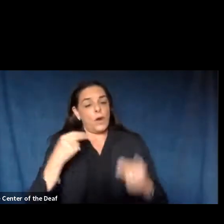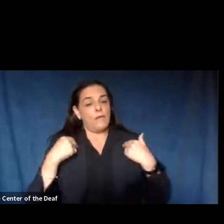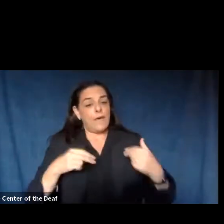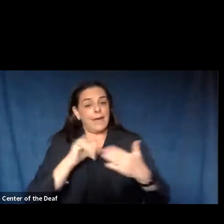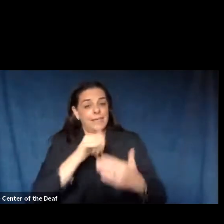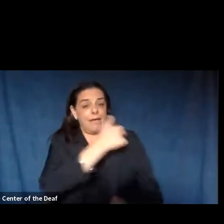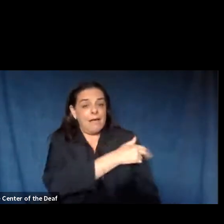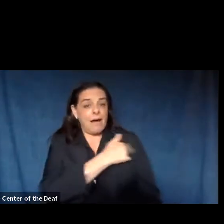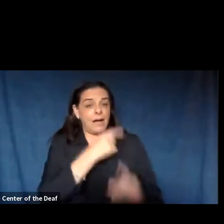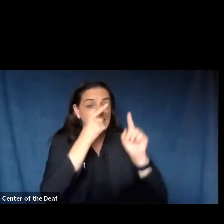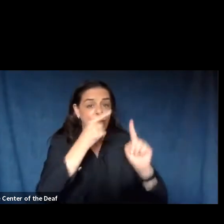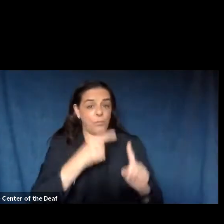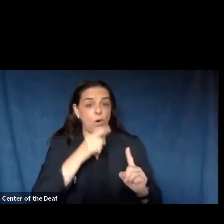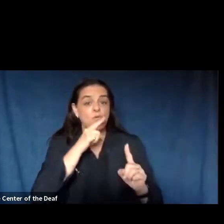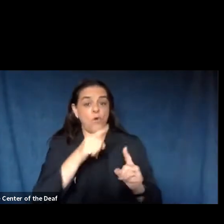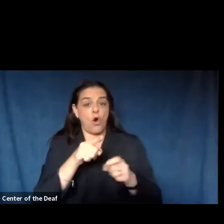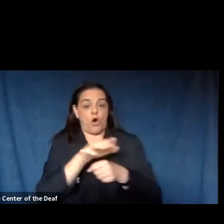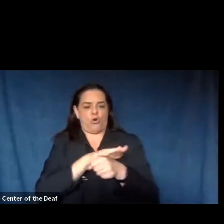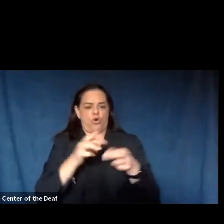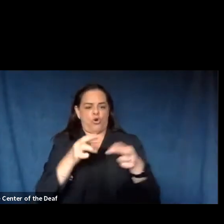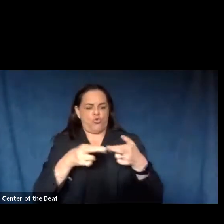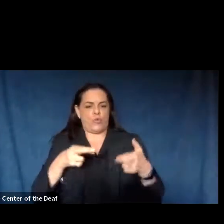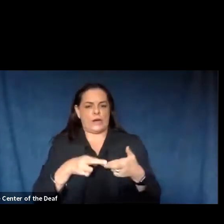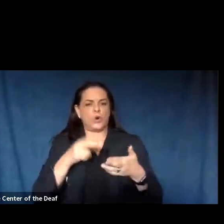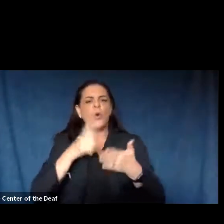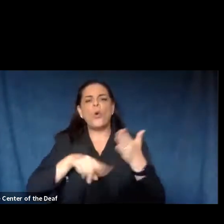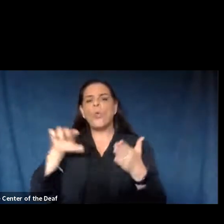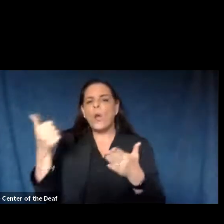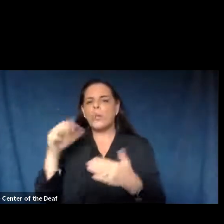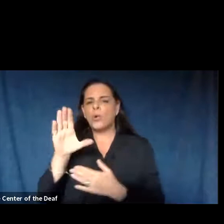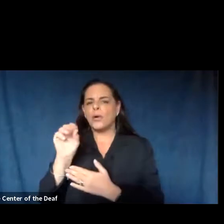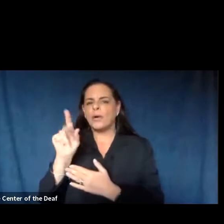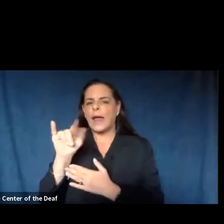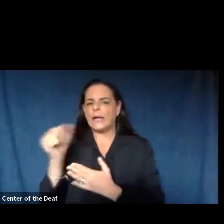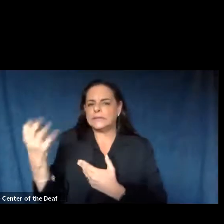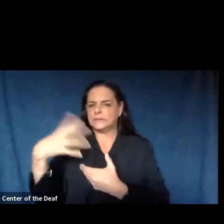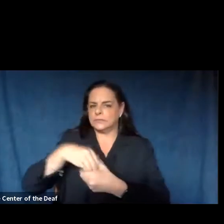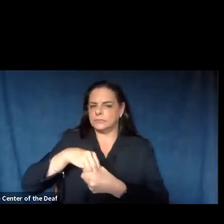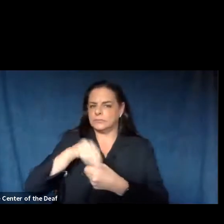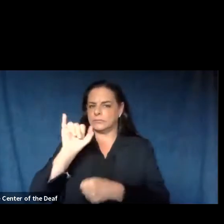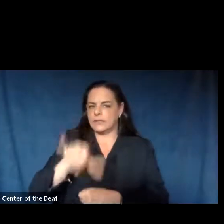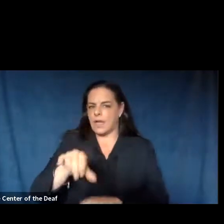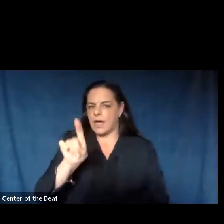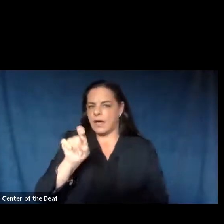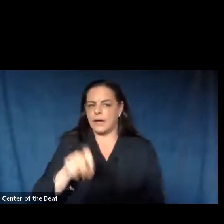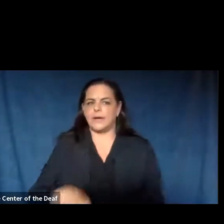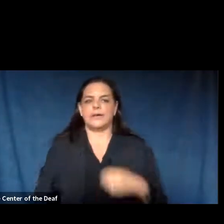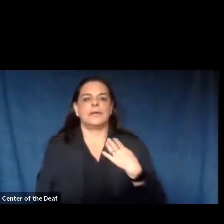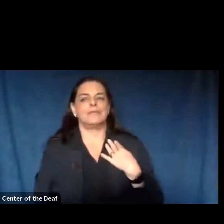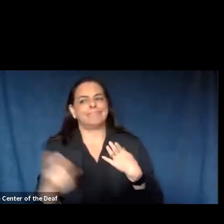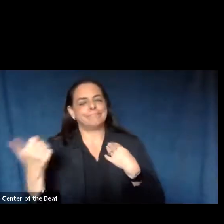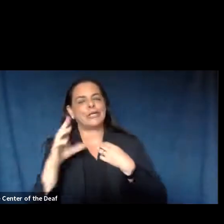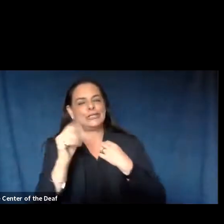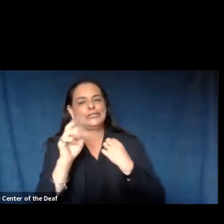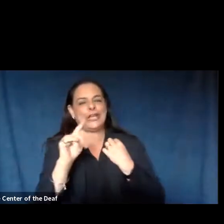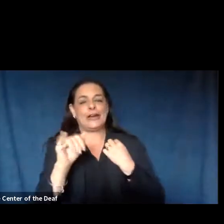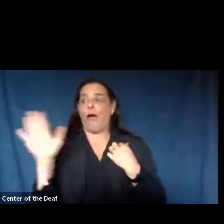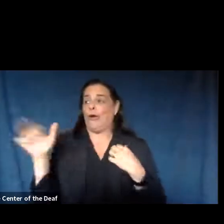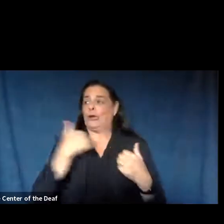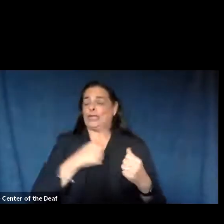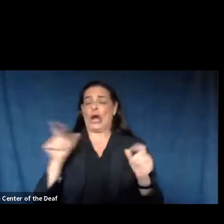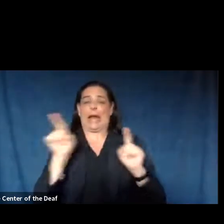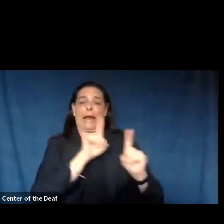hospital benchmarks are regional. What other counties does that include? Yeah, I'll let Charity do that. Sorry about